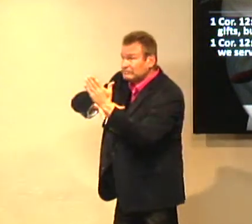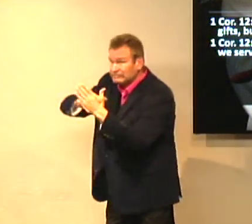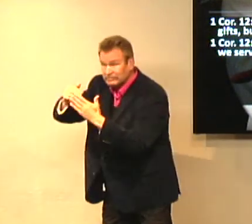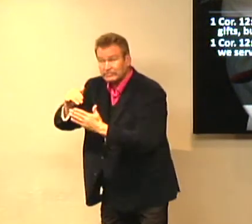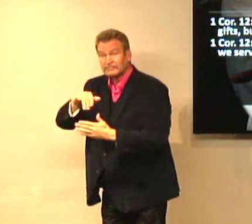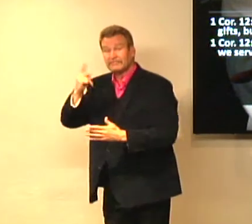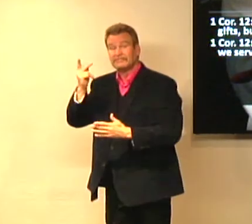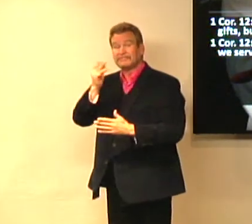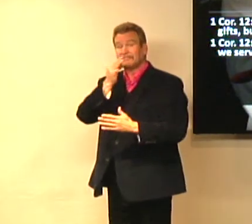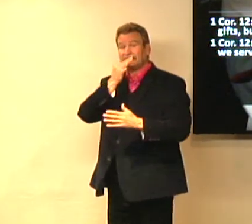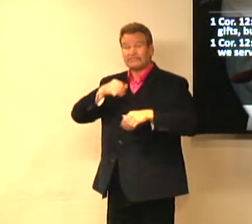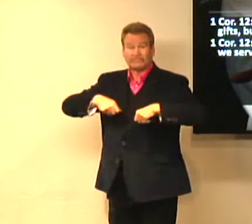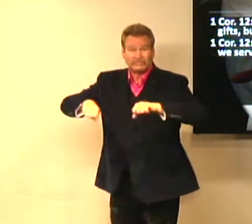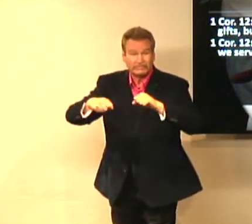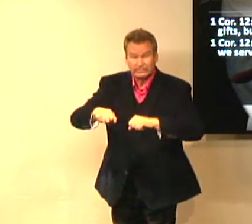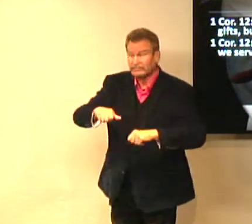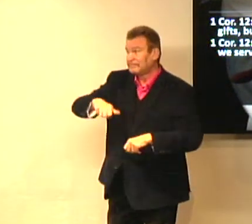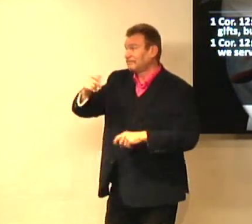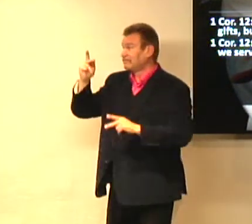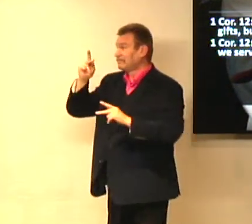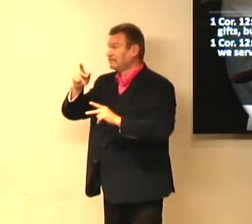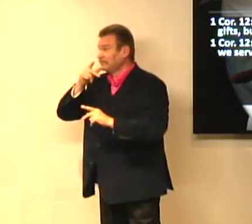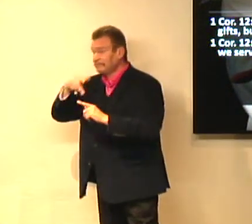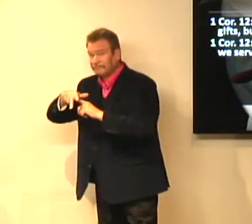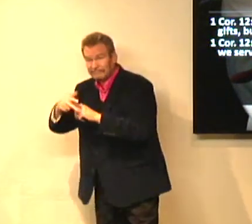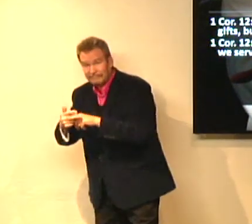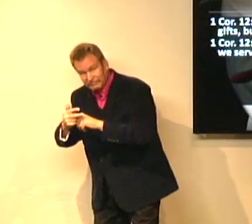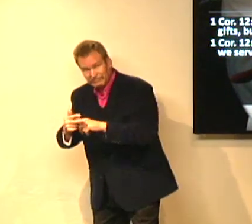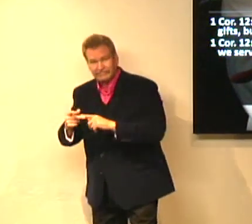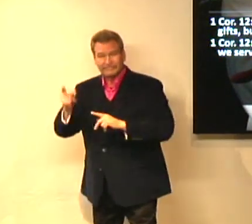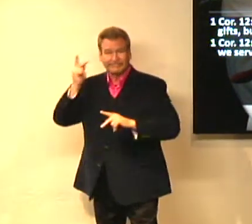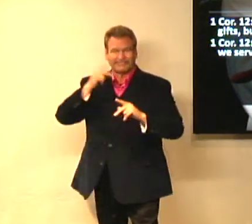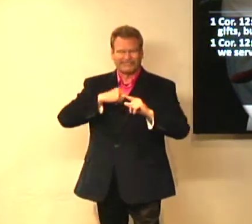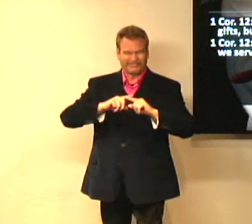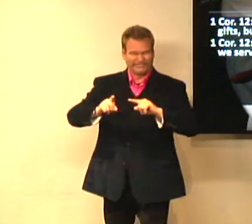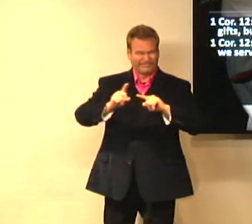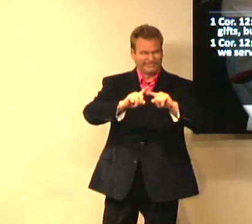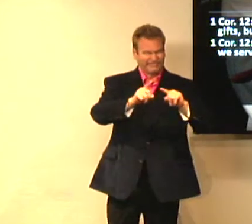You can cook, some can paint, some are skilled at